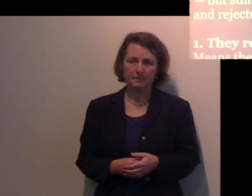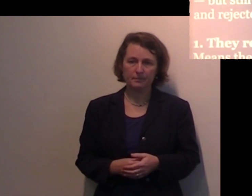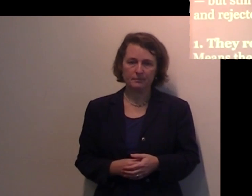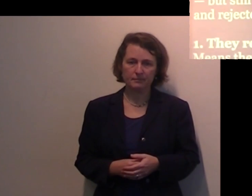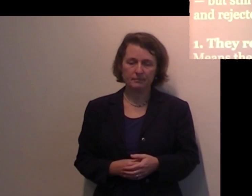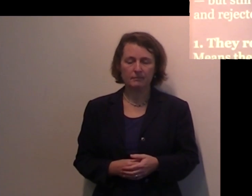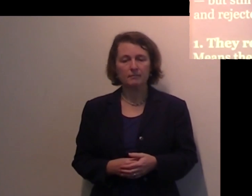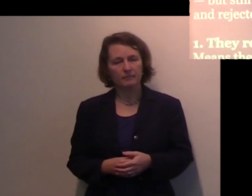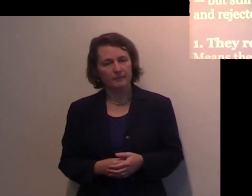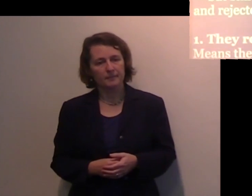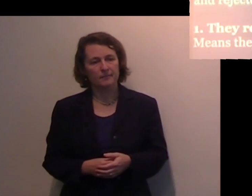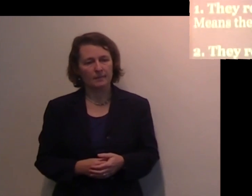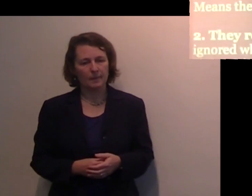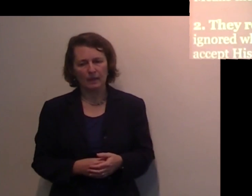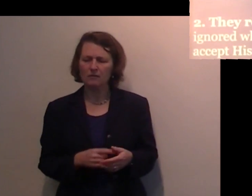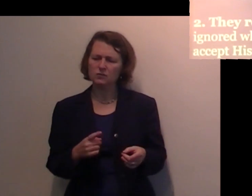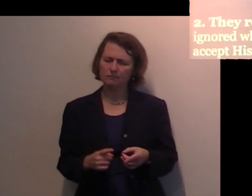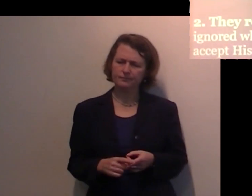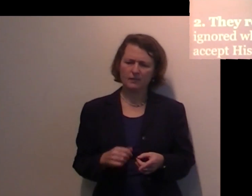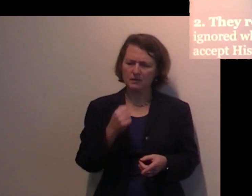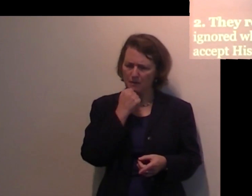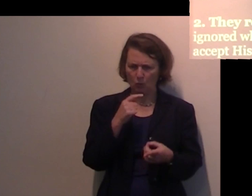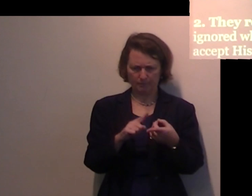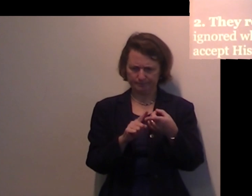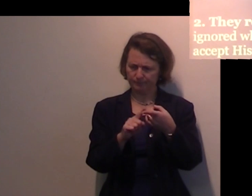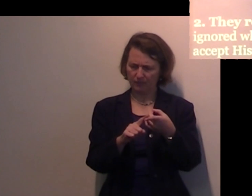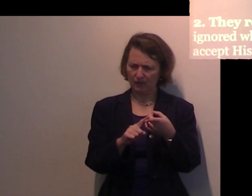Number 1, they rejected his divinity.